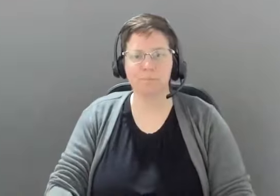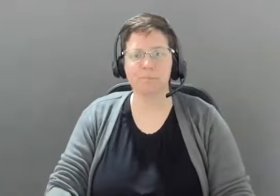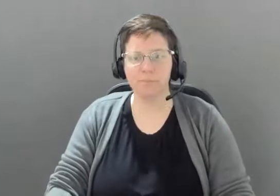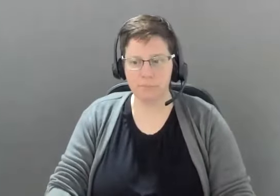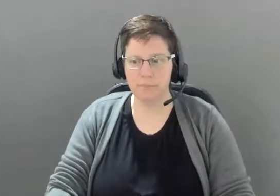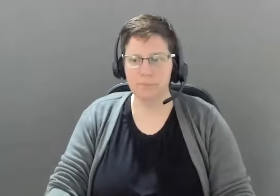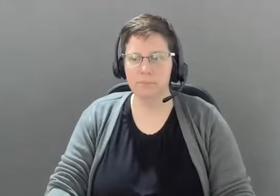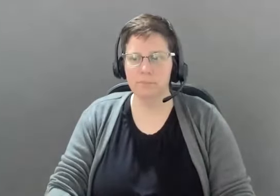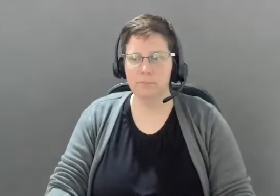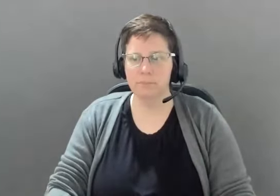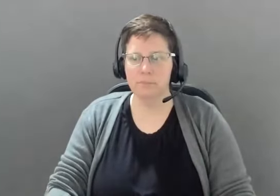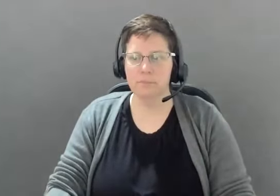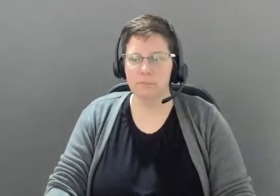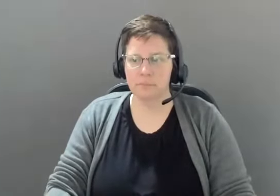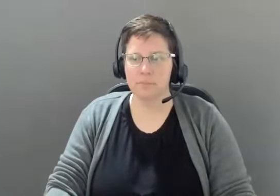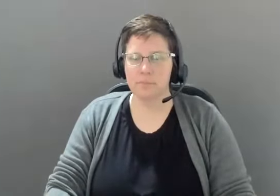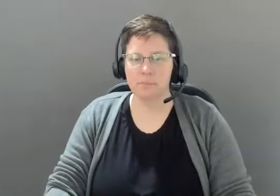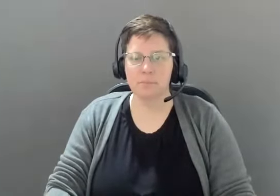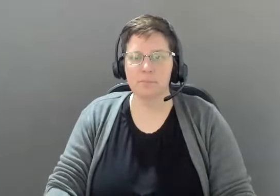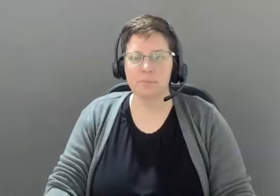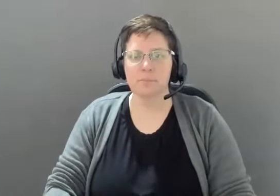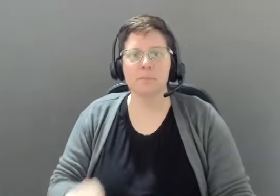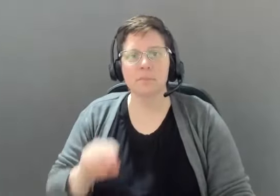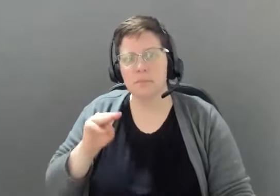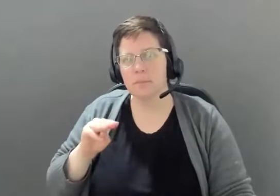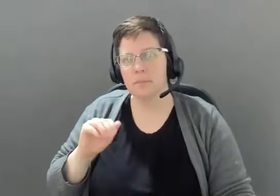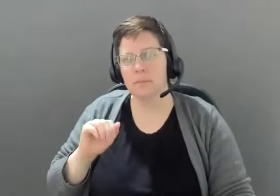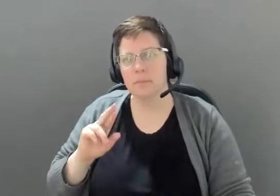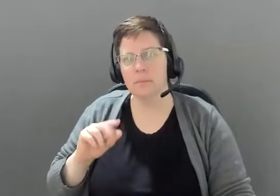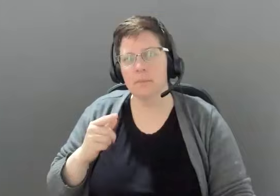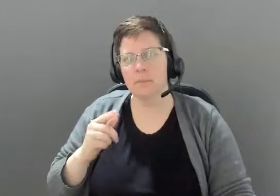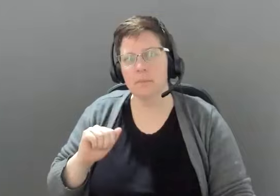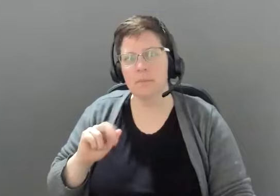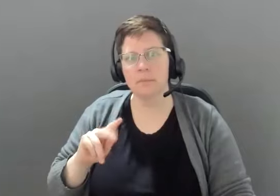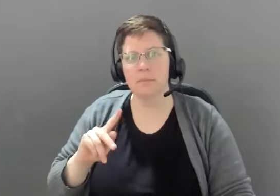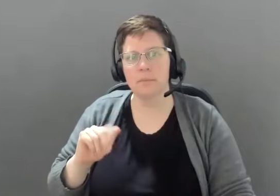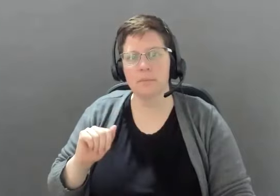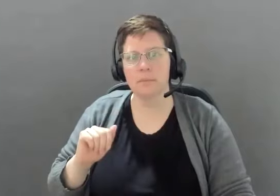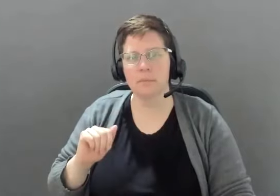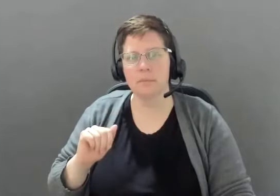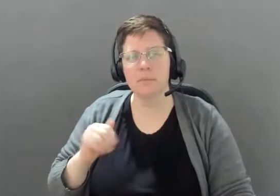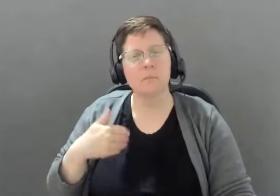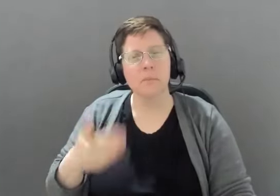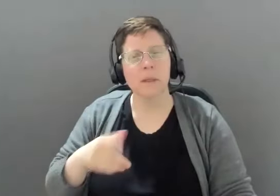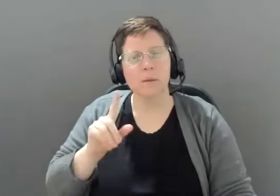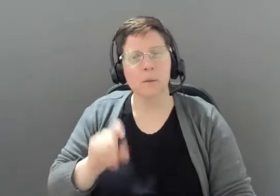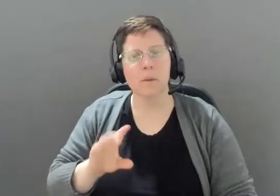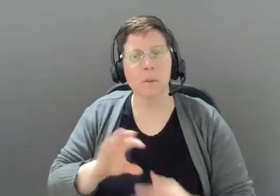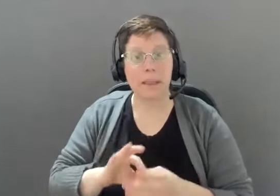Thank you. And I guess this next question, speaking about like sharing information or the updates that are necessary